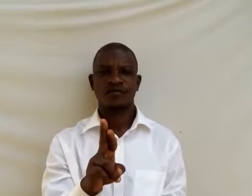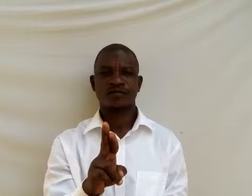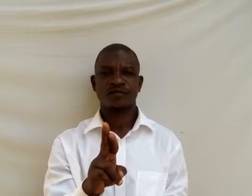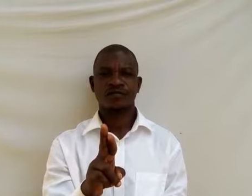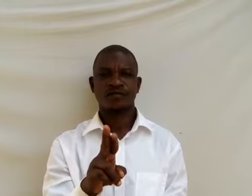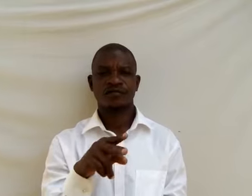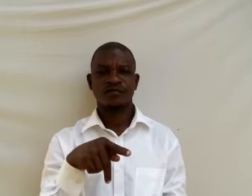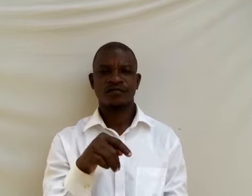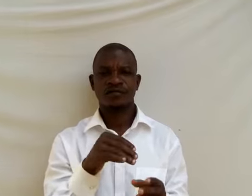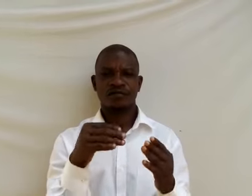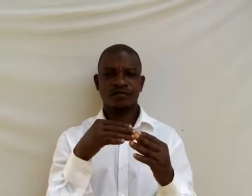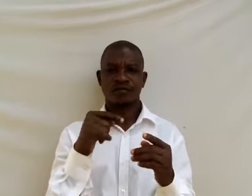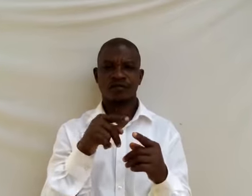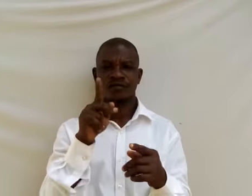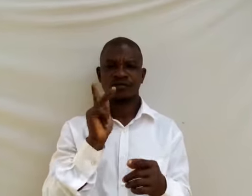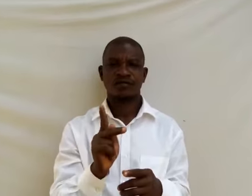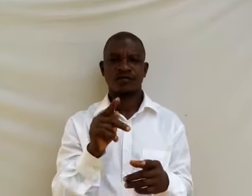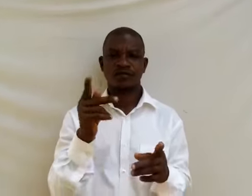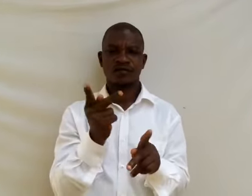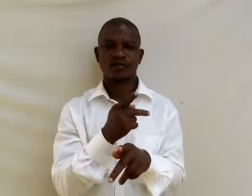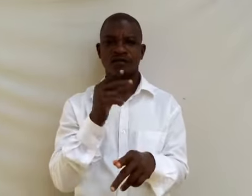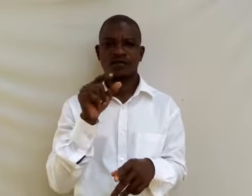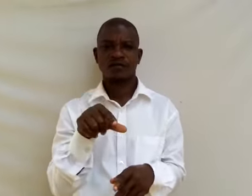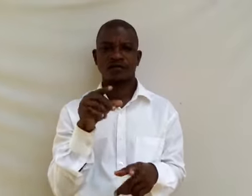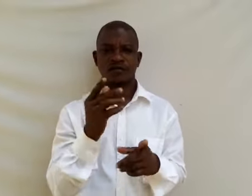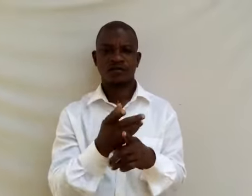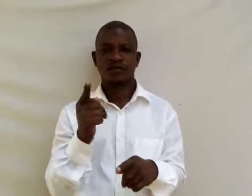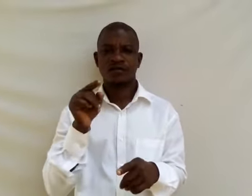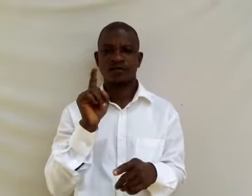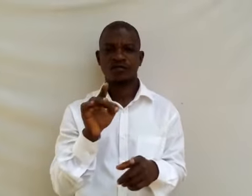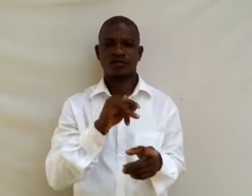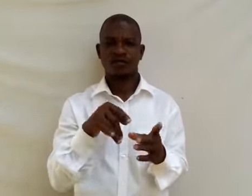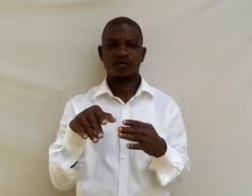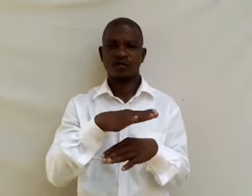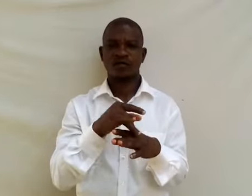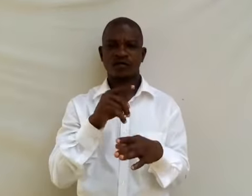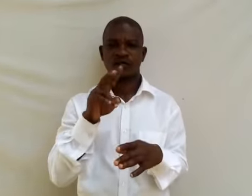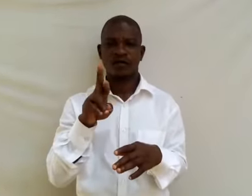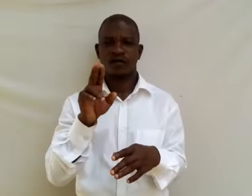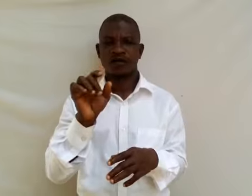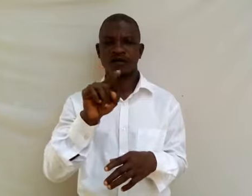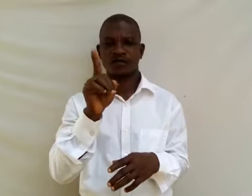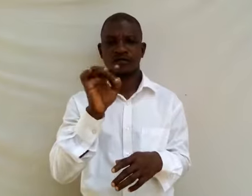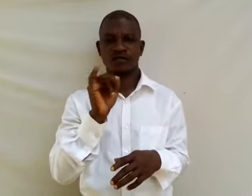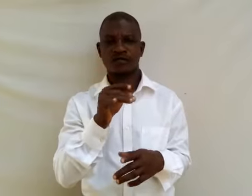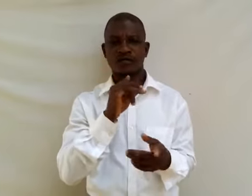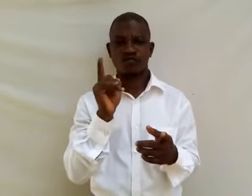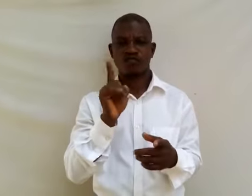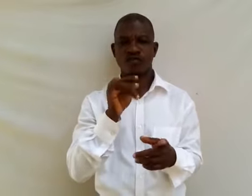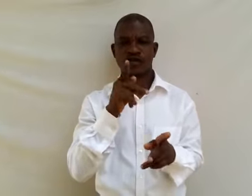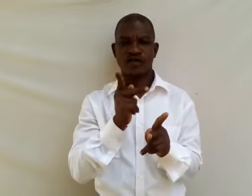P is equal to K times Q times 1 all over R square, where K is equal